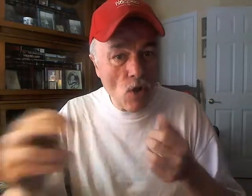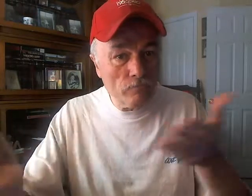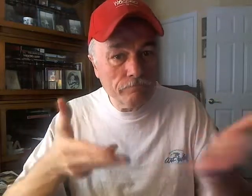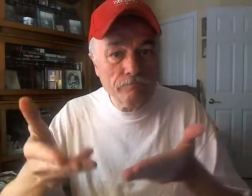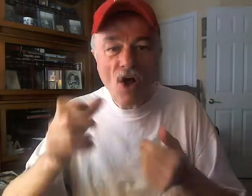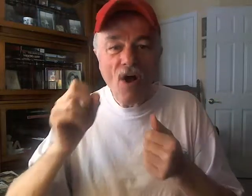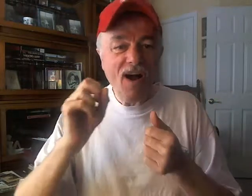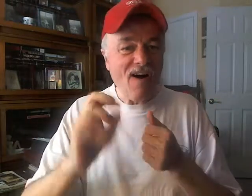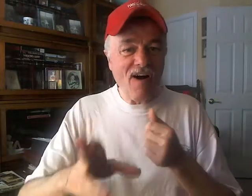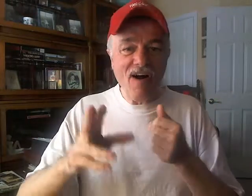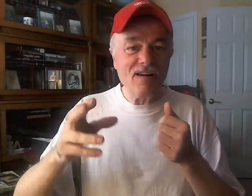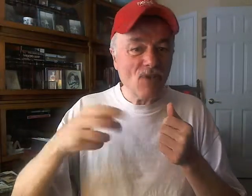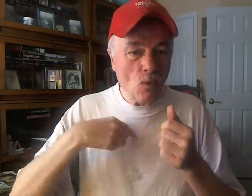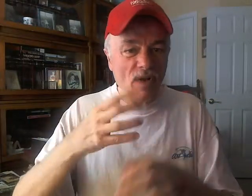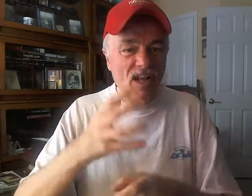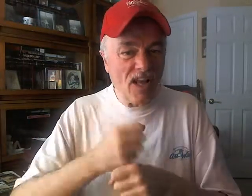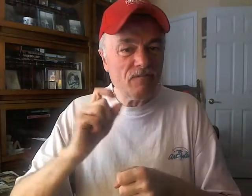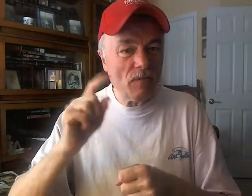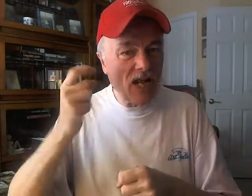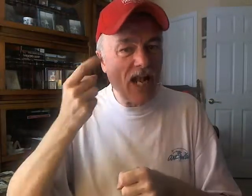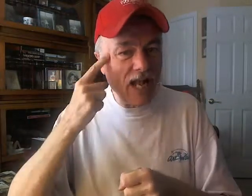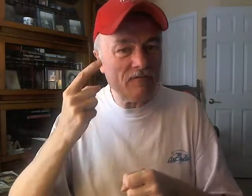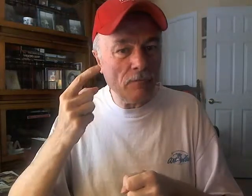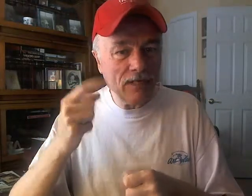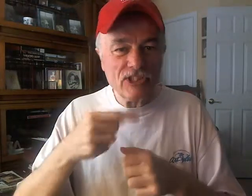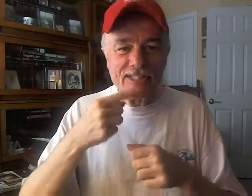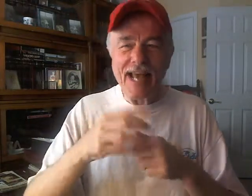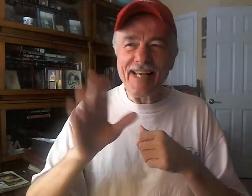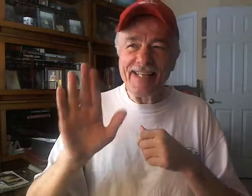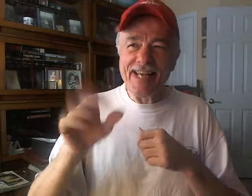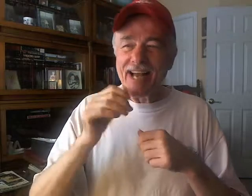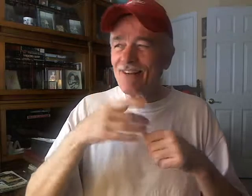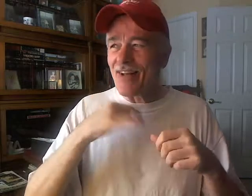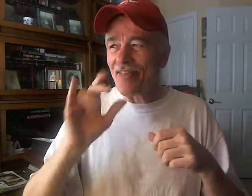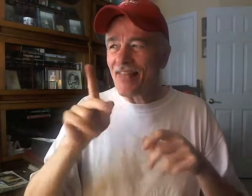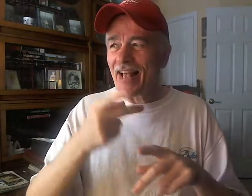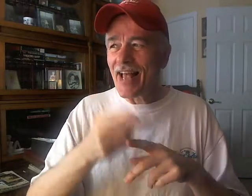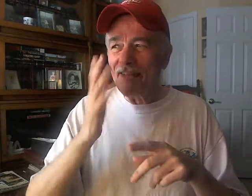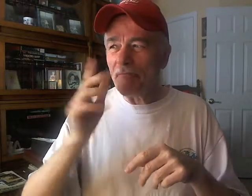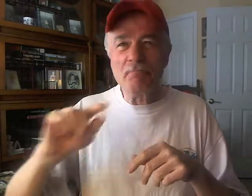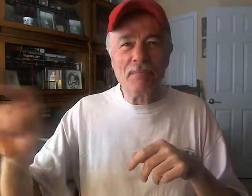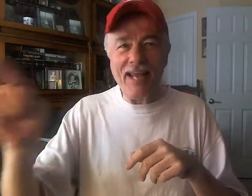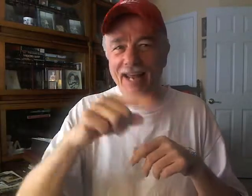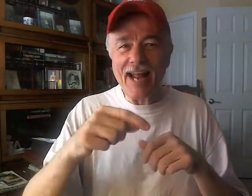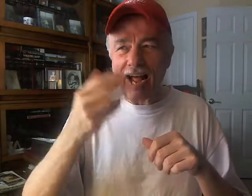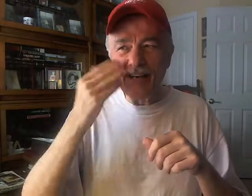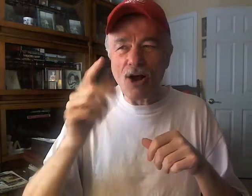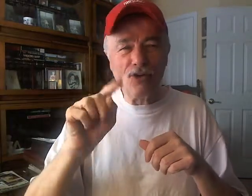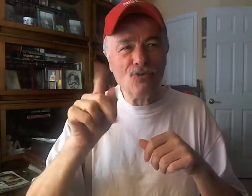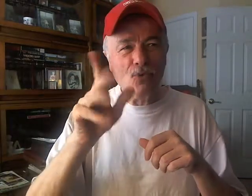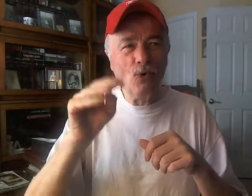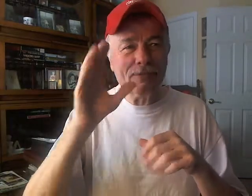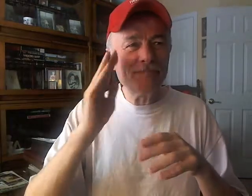phone. We came from the government. Every day can't be bad. I know two of us